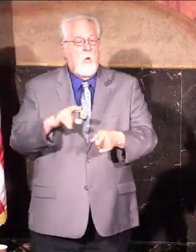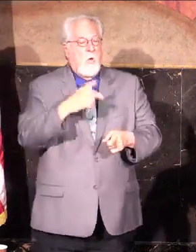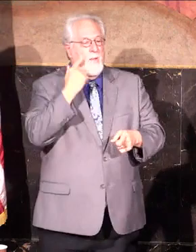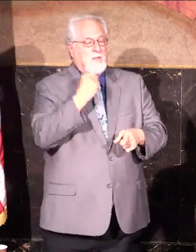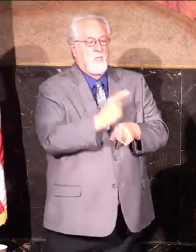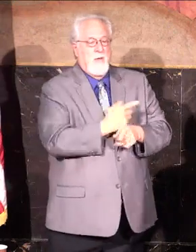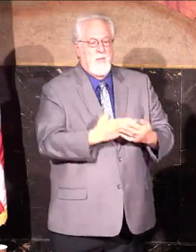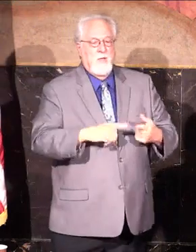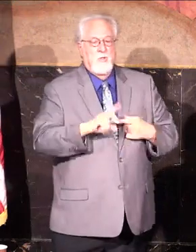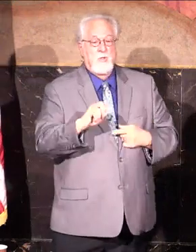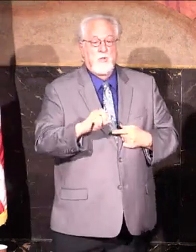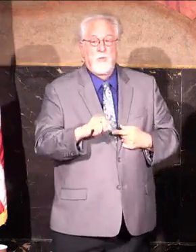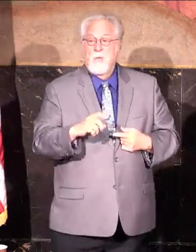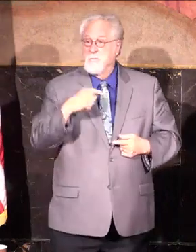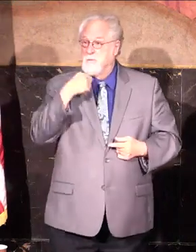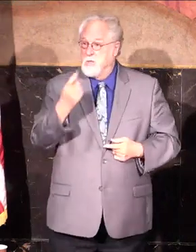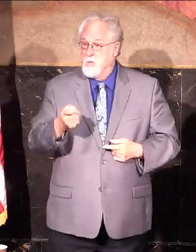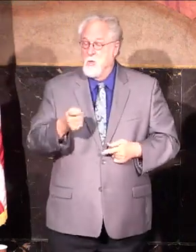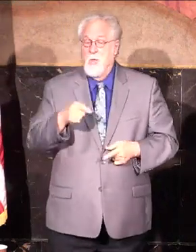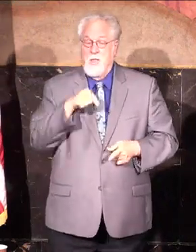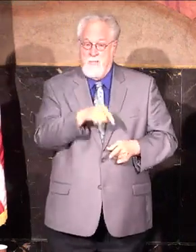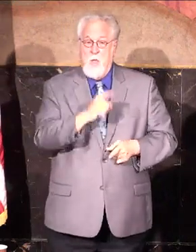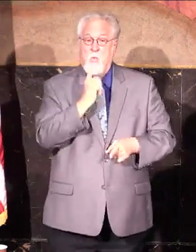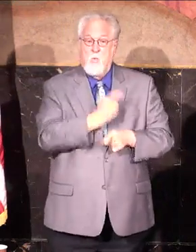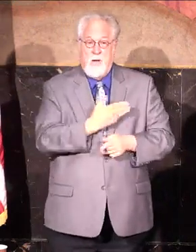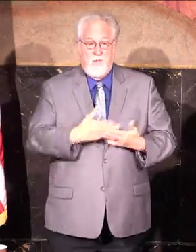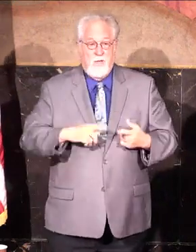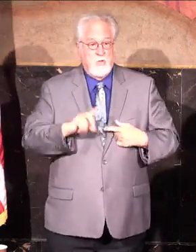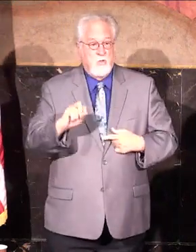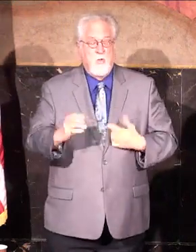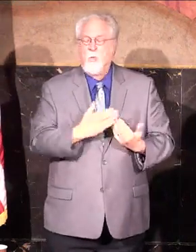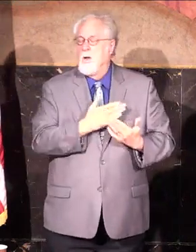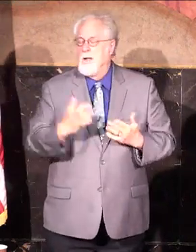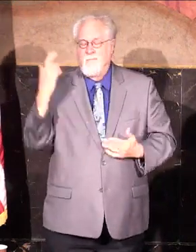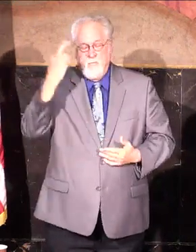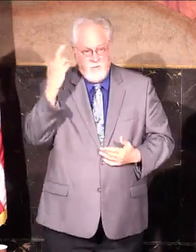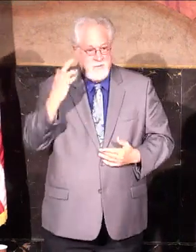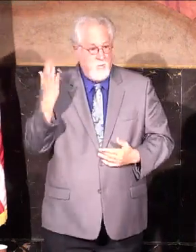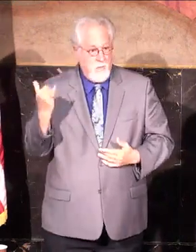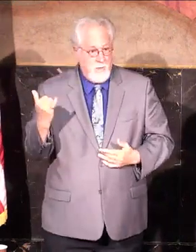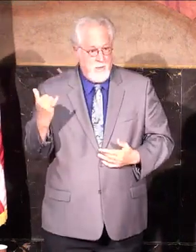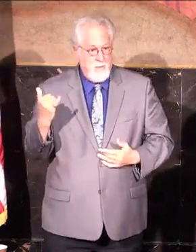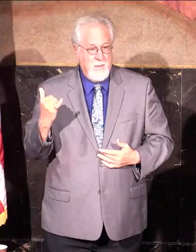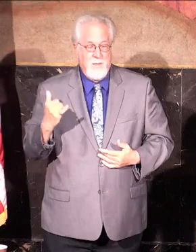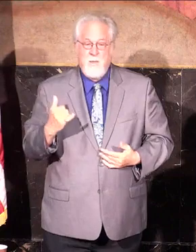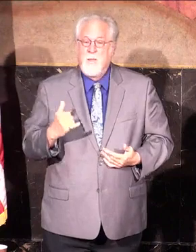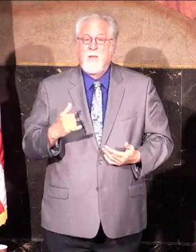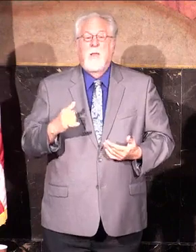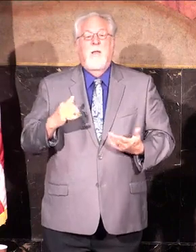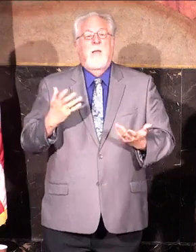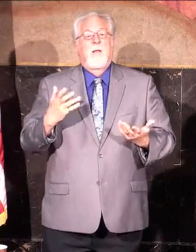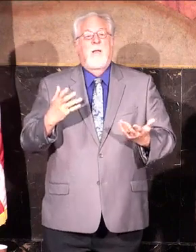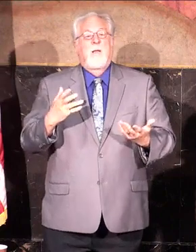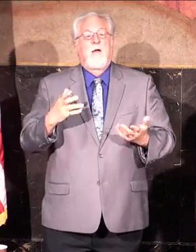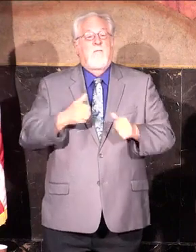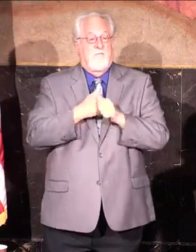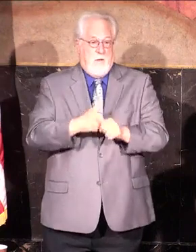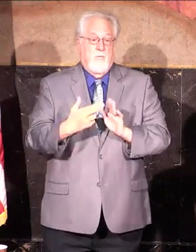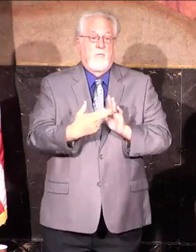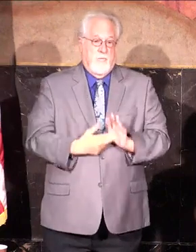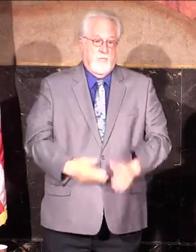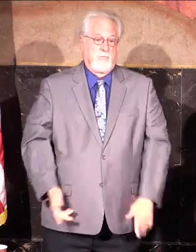do, and I assure you it's the right thing to do, whatever your motivation, just need people to follow the